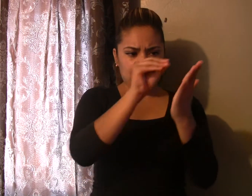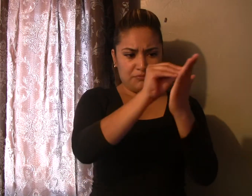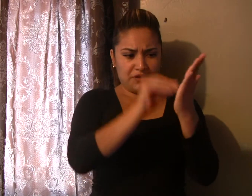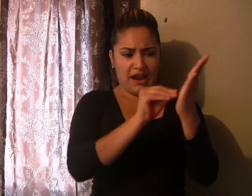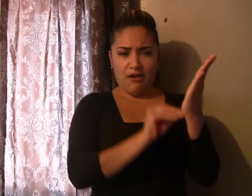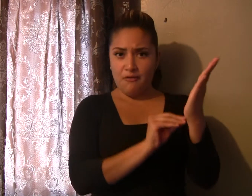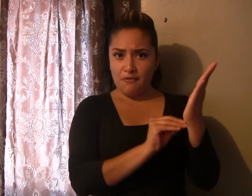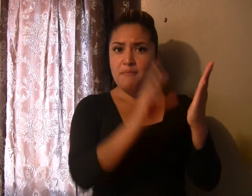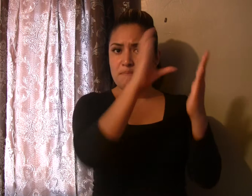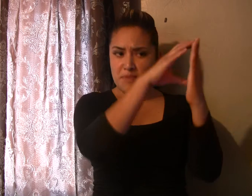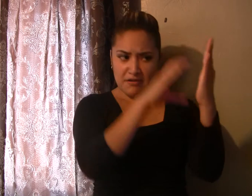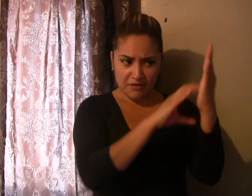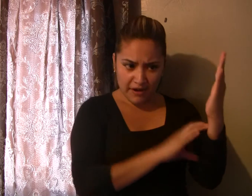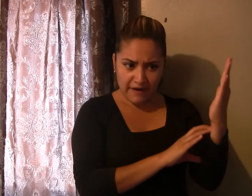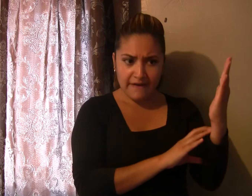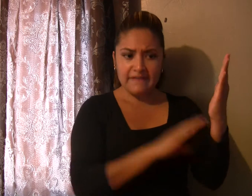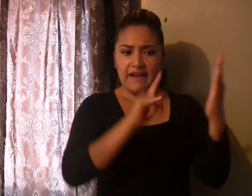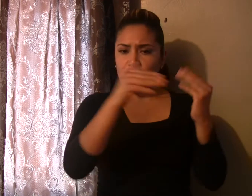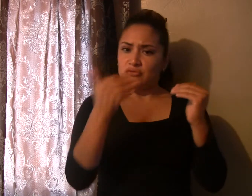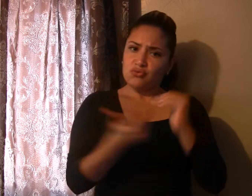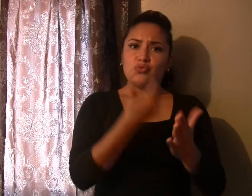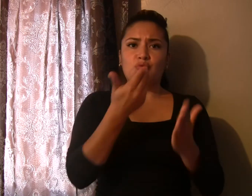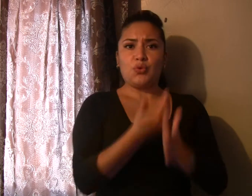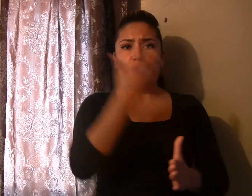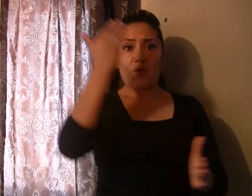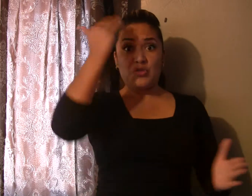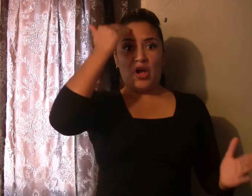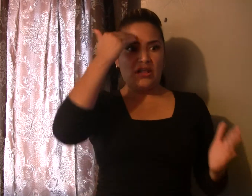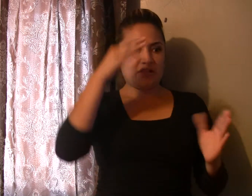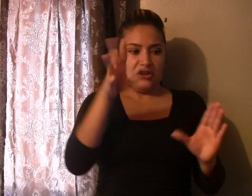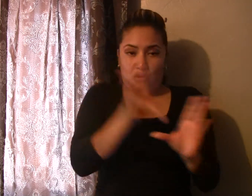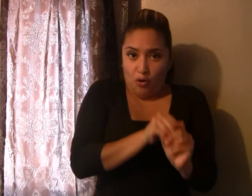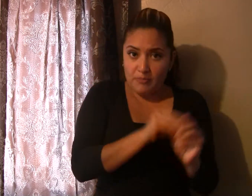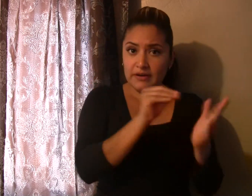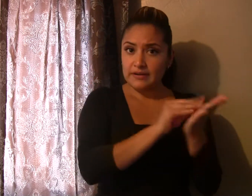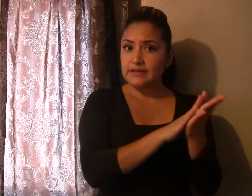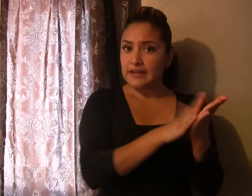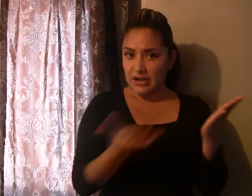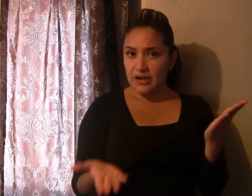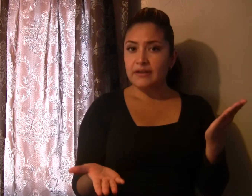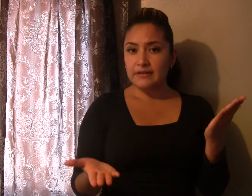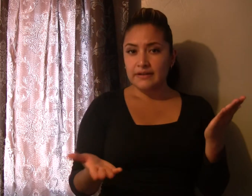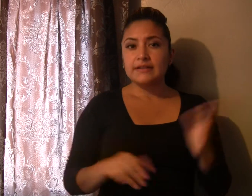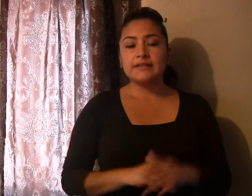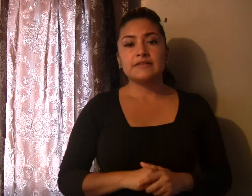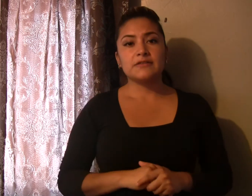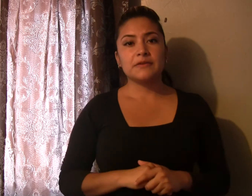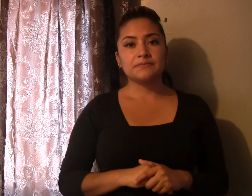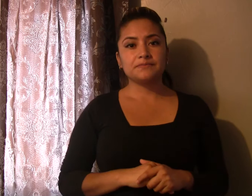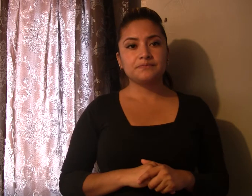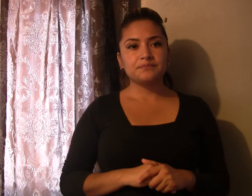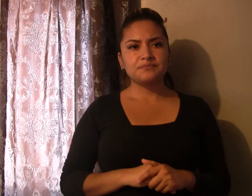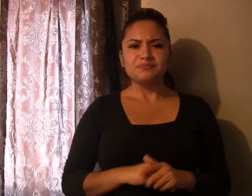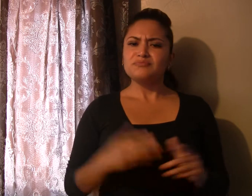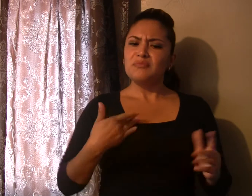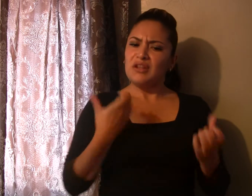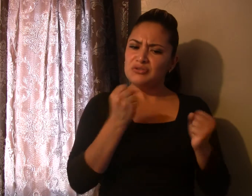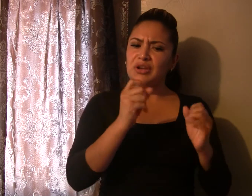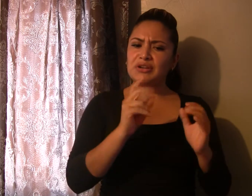writers creating a new body of knowledge with their report. So even, just thinking about using that with freshman students on a skills